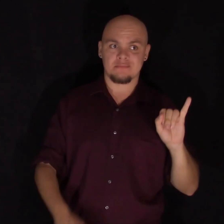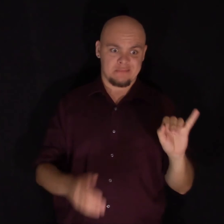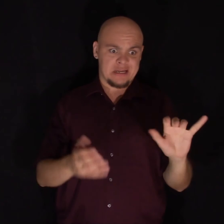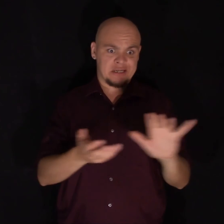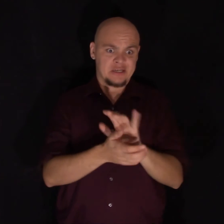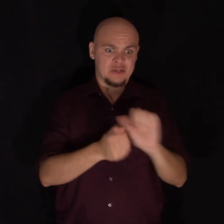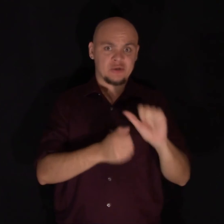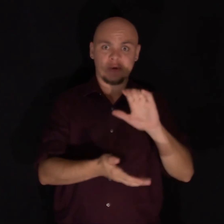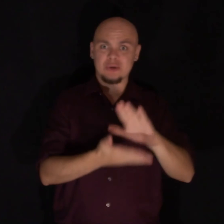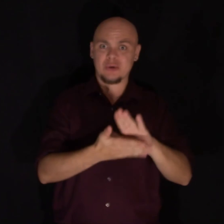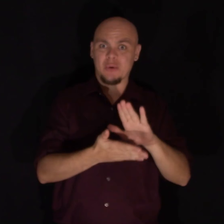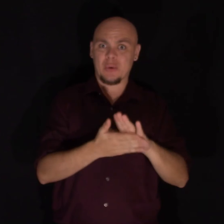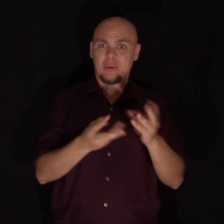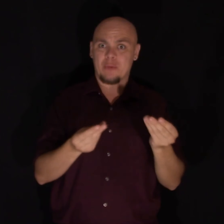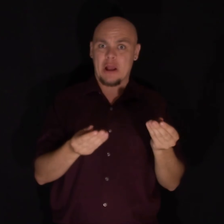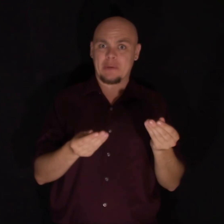know?